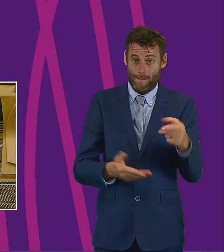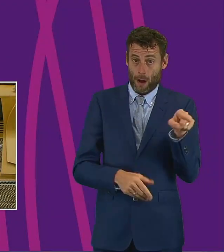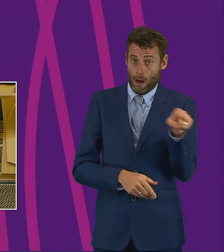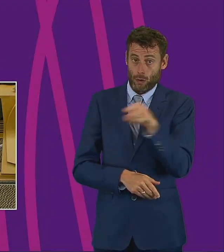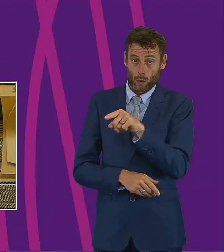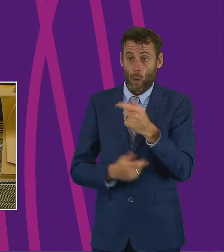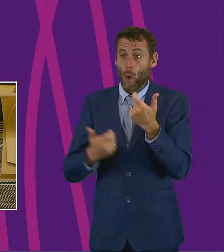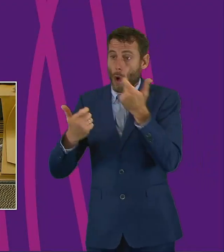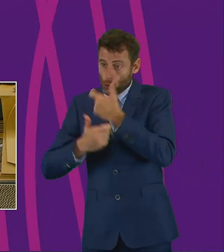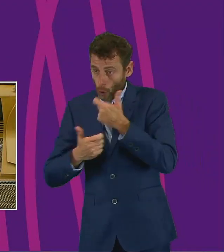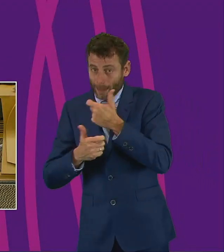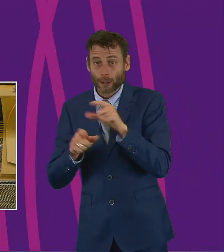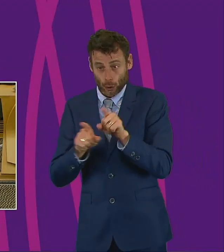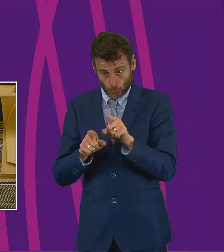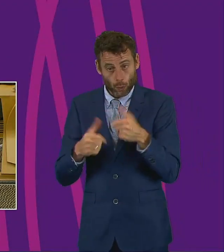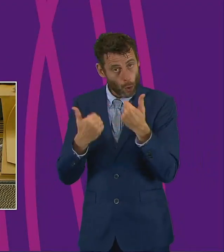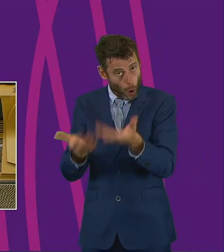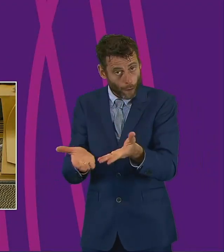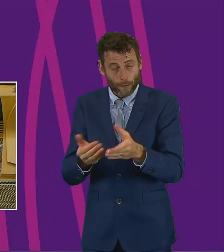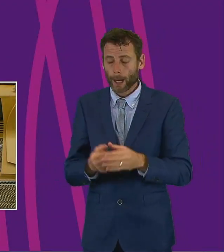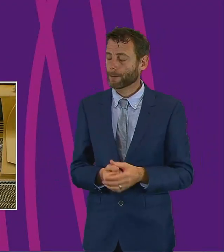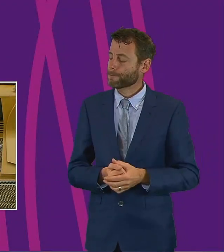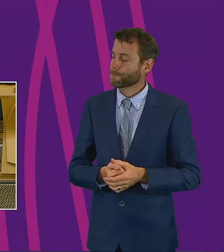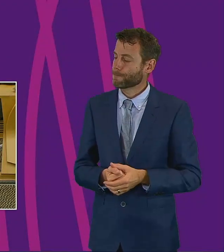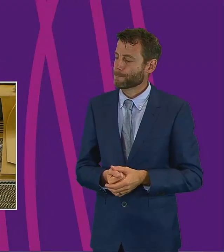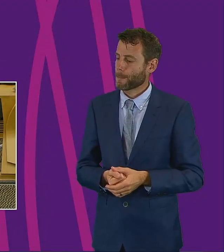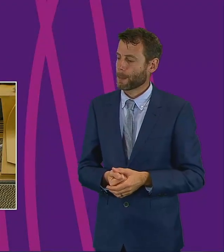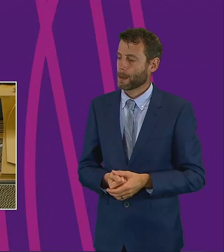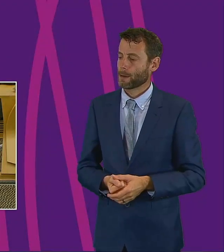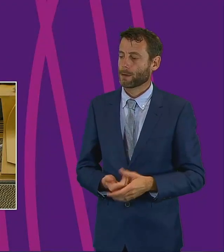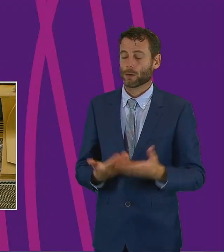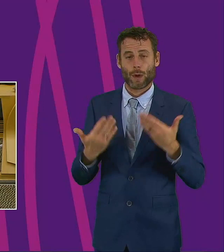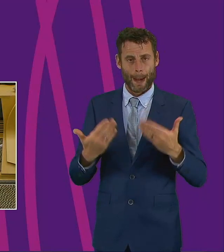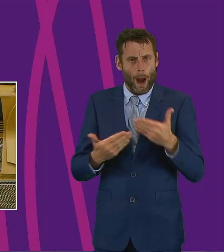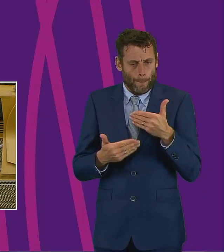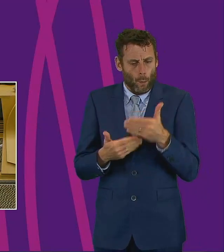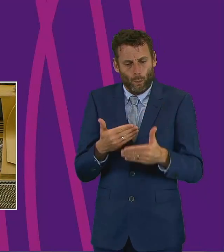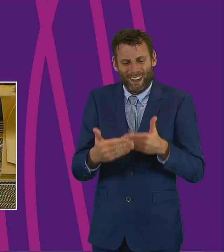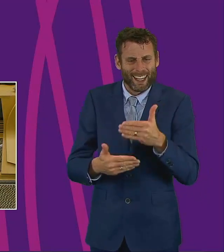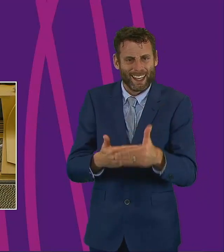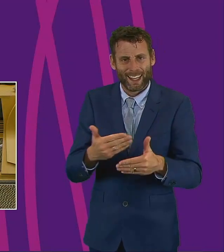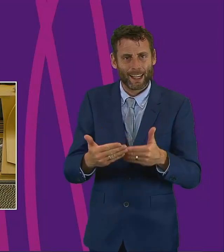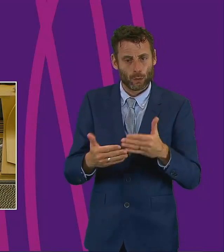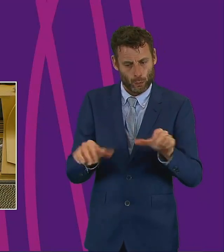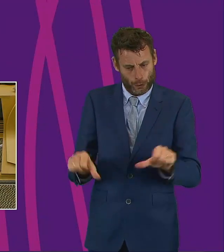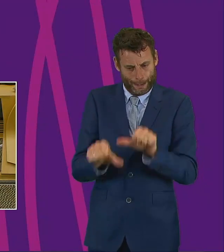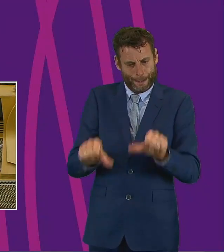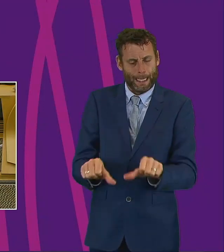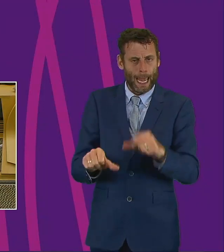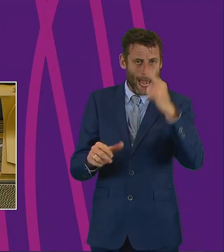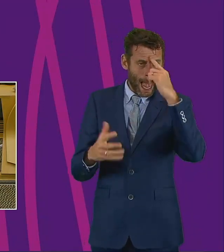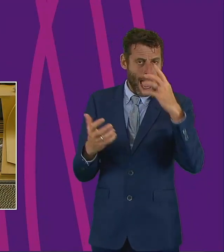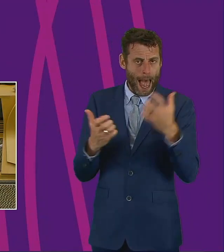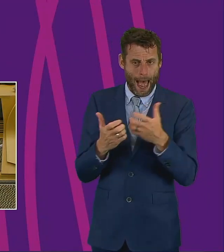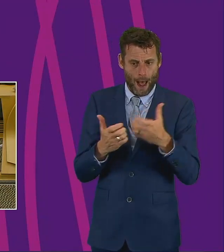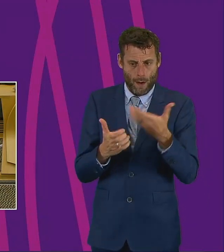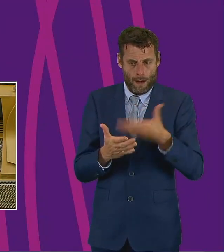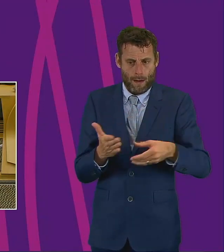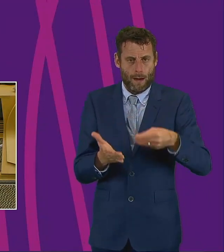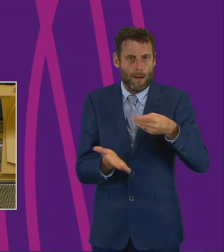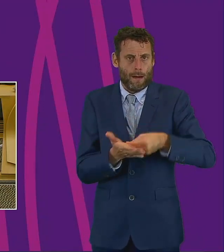the comedy sector. We are in the latter stages of finalising how the remainder of